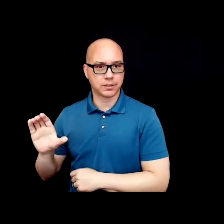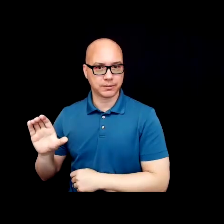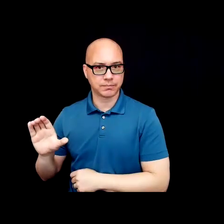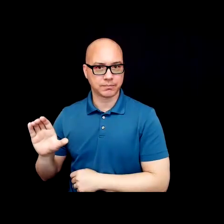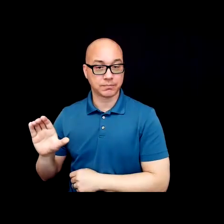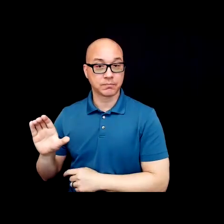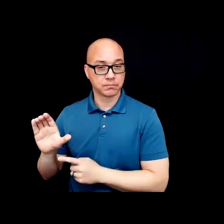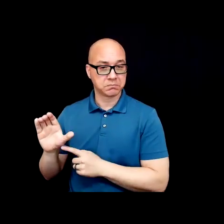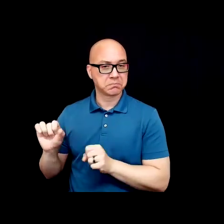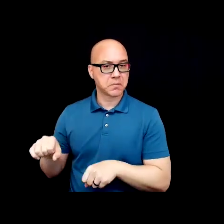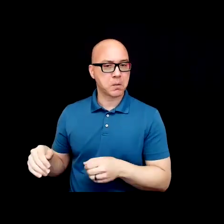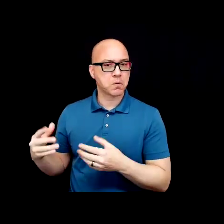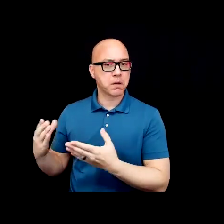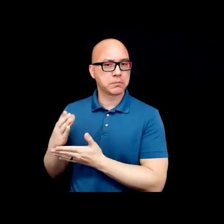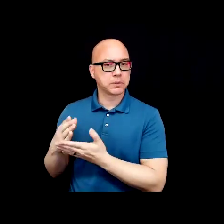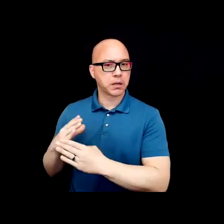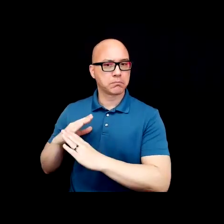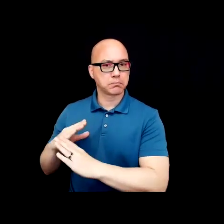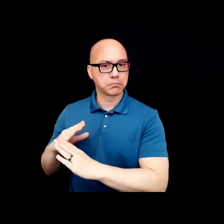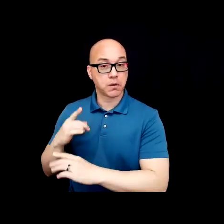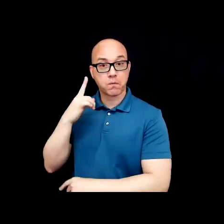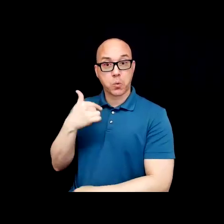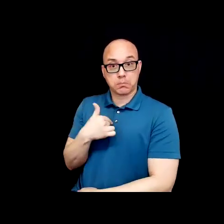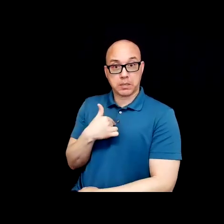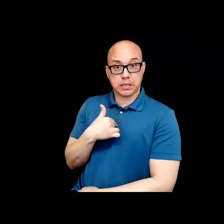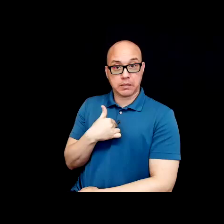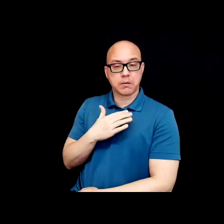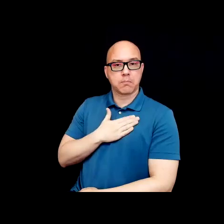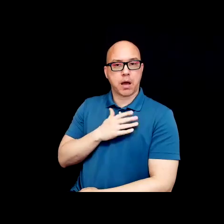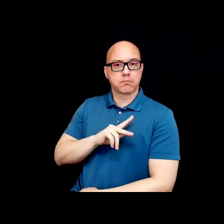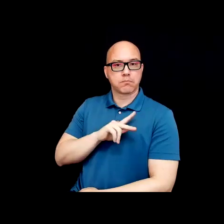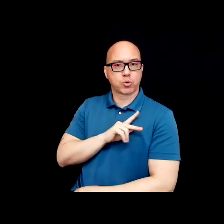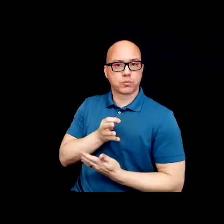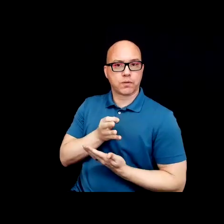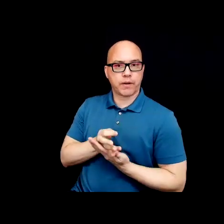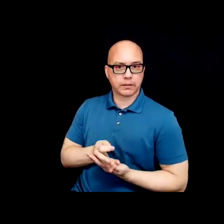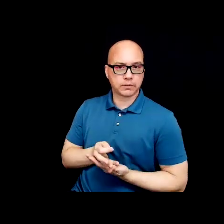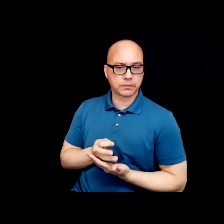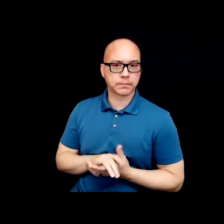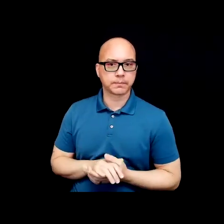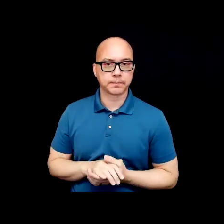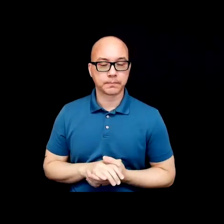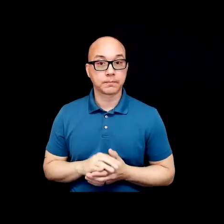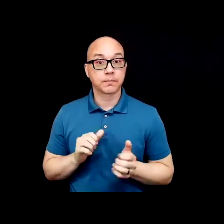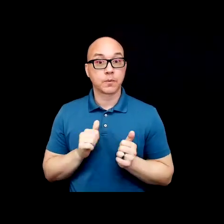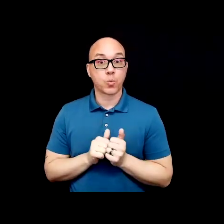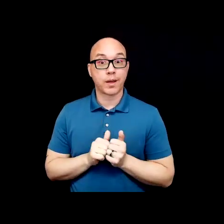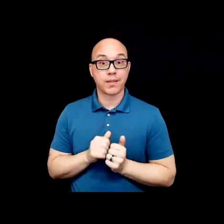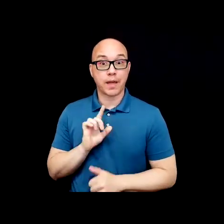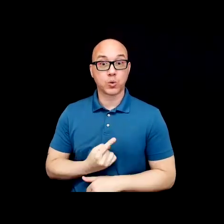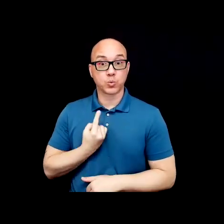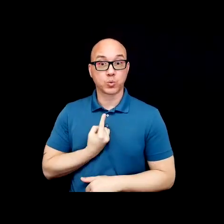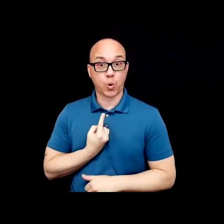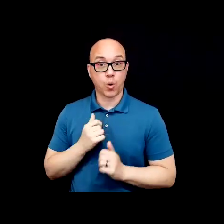provides some protection to me personally in that circumstance. So with a sole proprietorship, you don't have